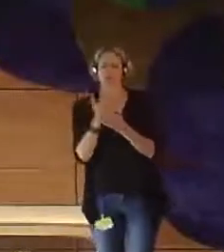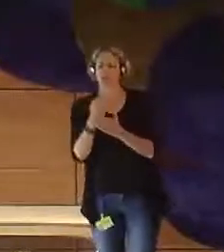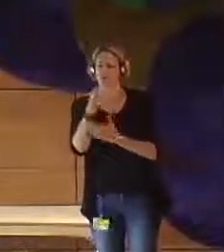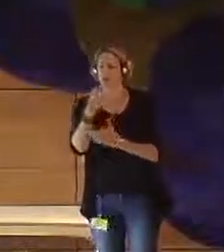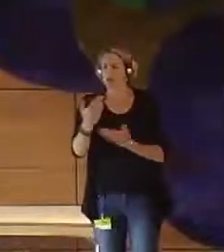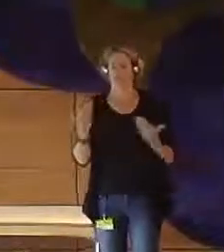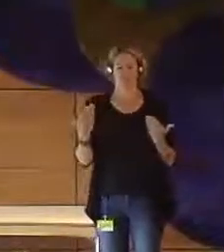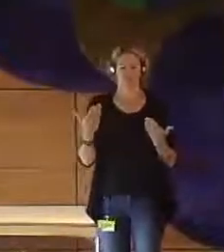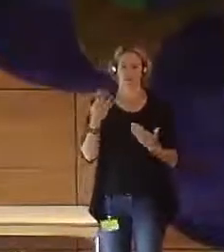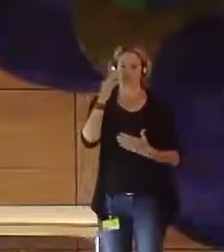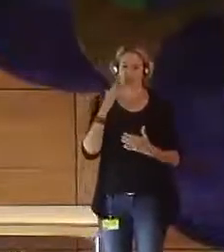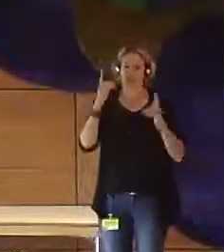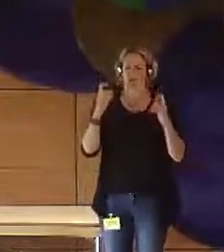is